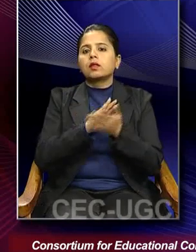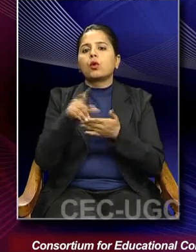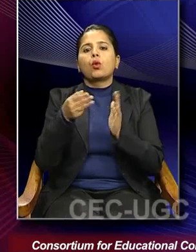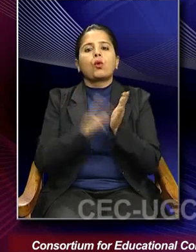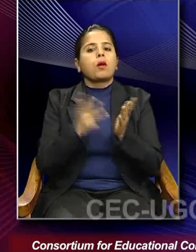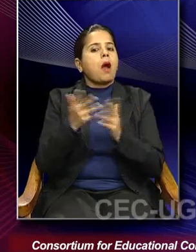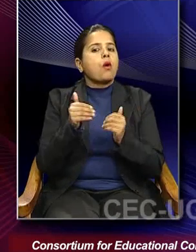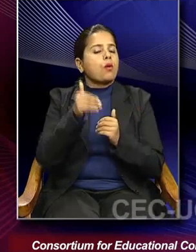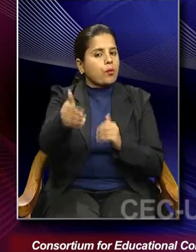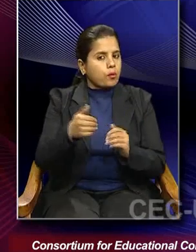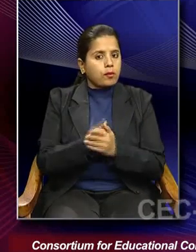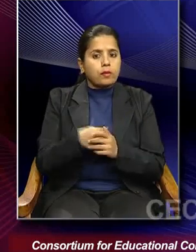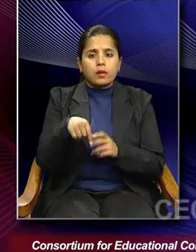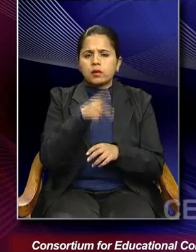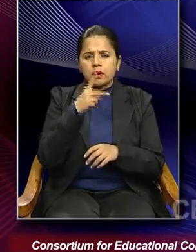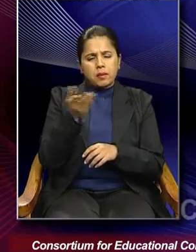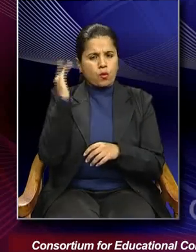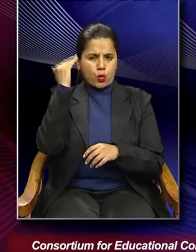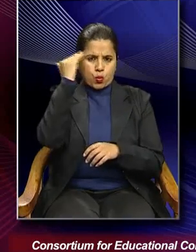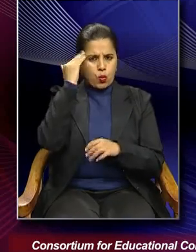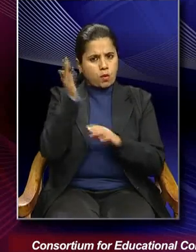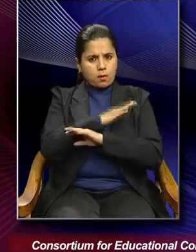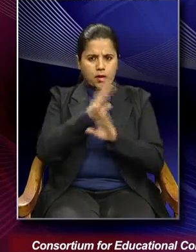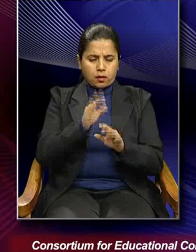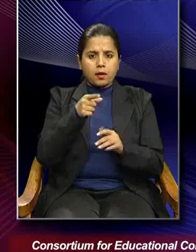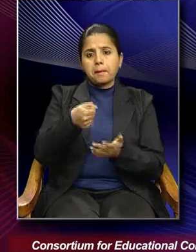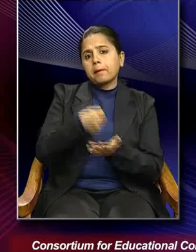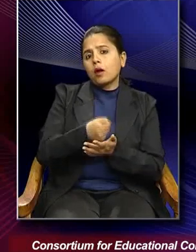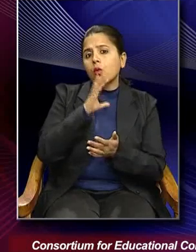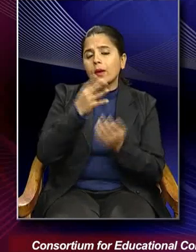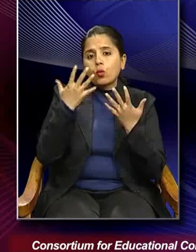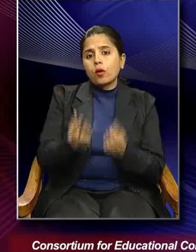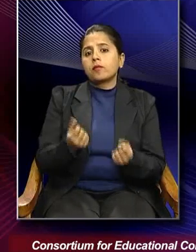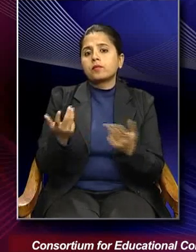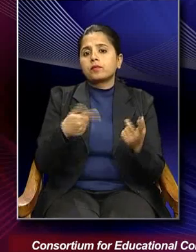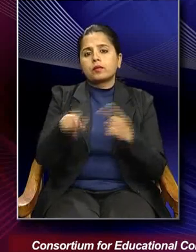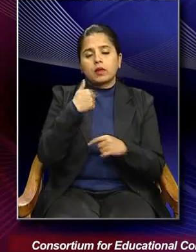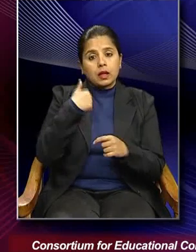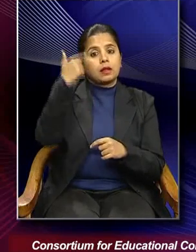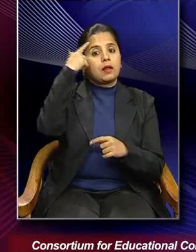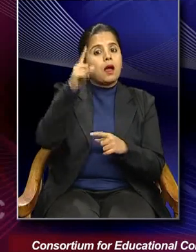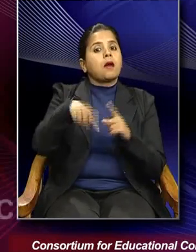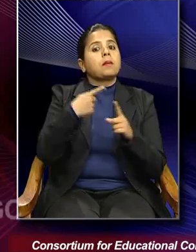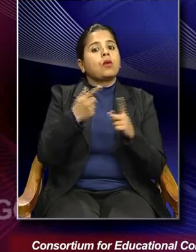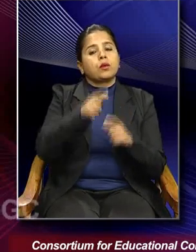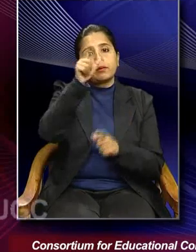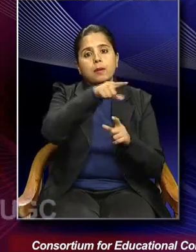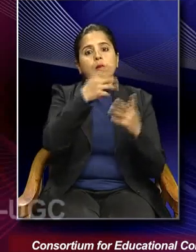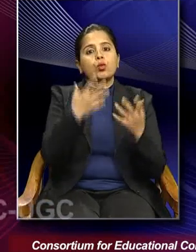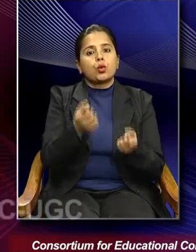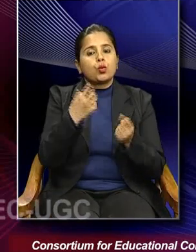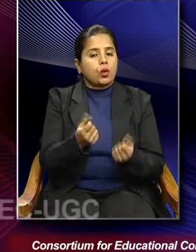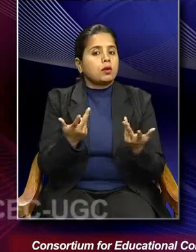theorem. It is intuitive. It is the basic requirement that we assume about individual